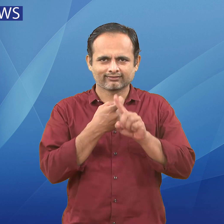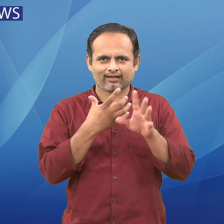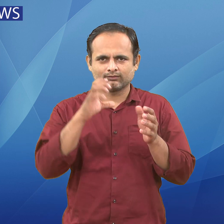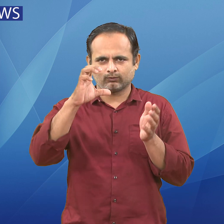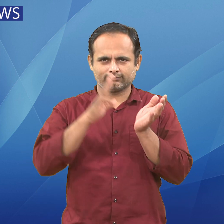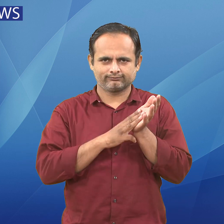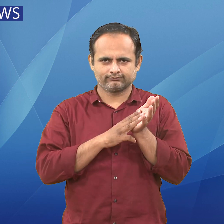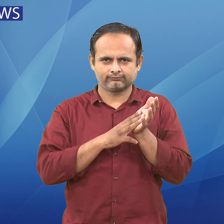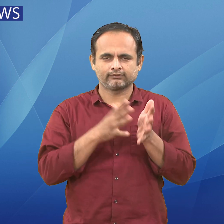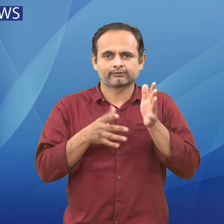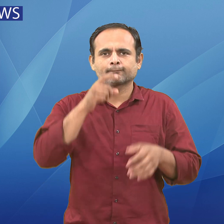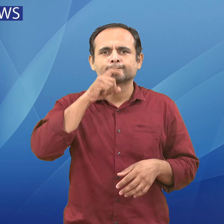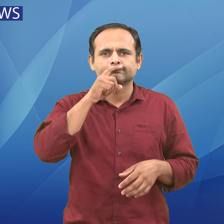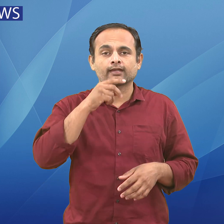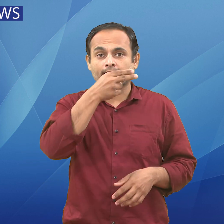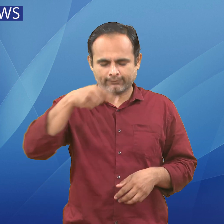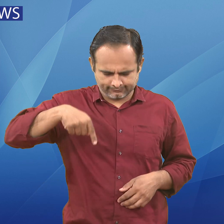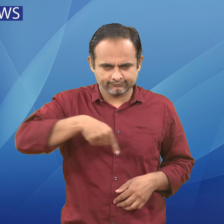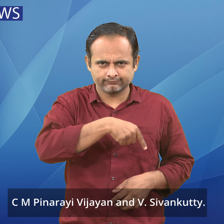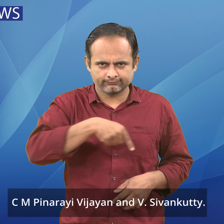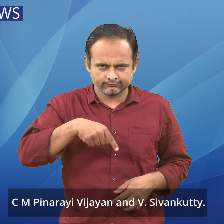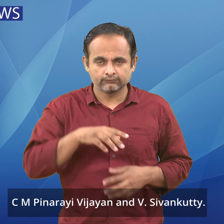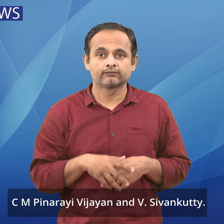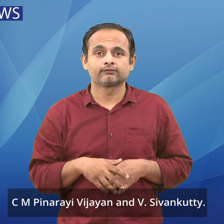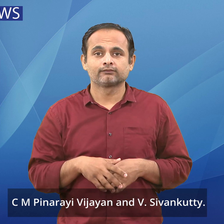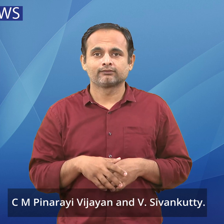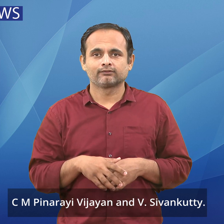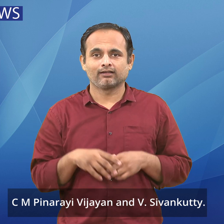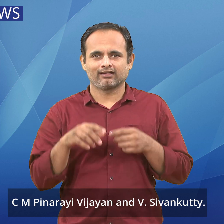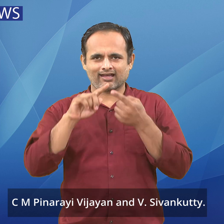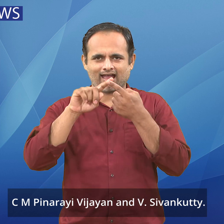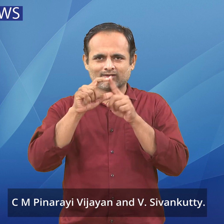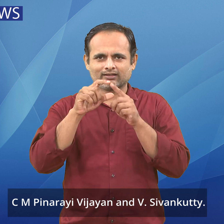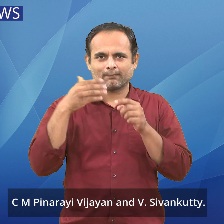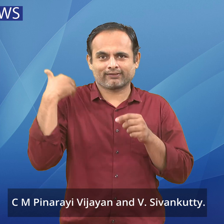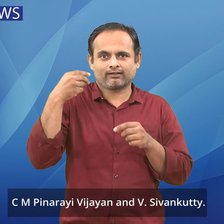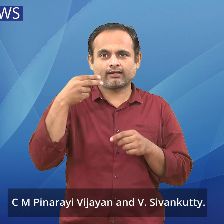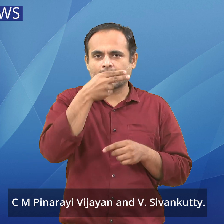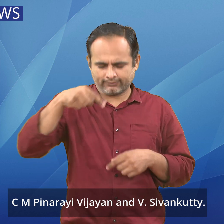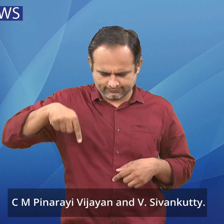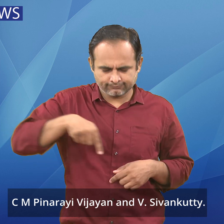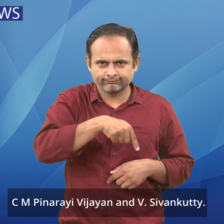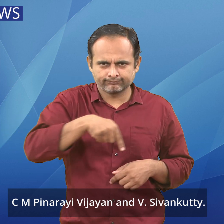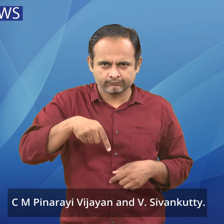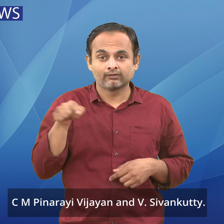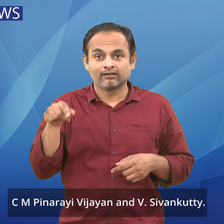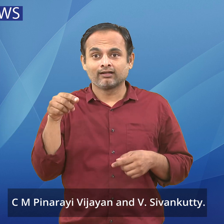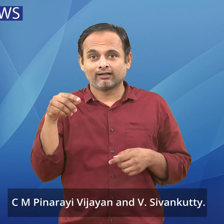The minimum age of admission to Class 1 in the state will remain 5 years. The decision was taken after informal conversation